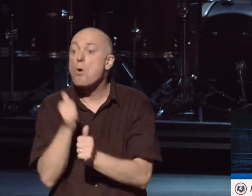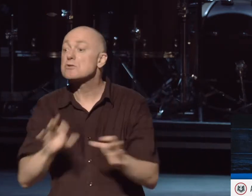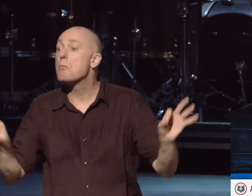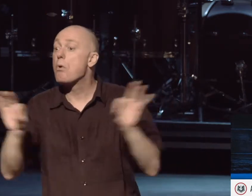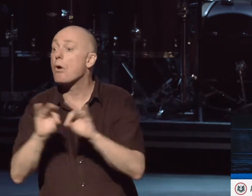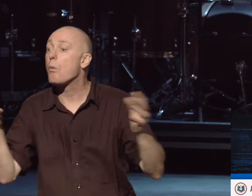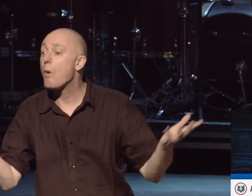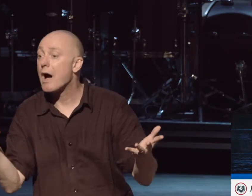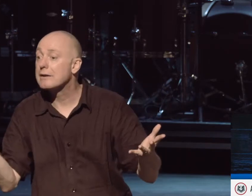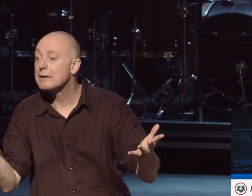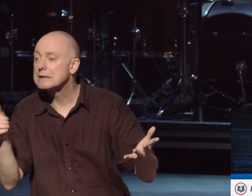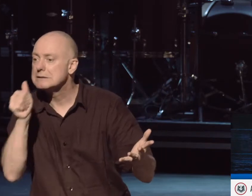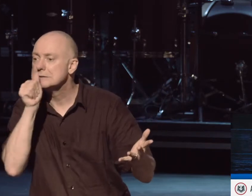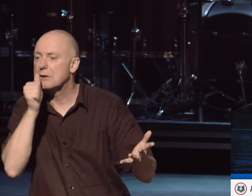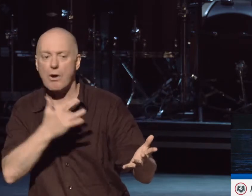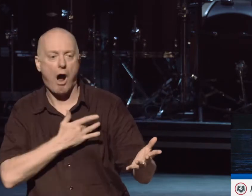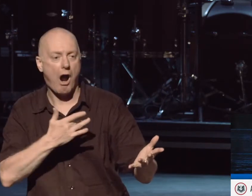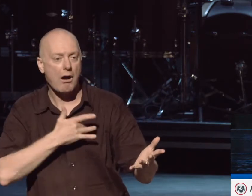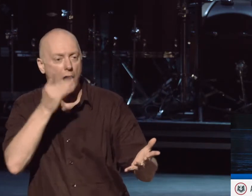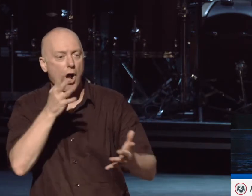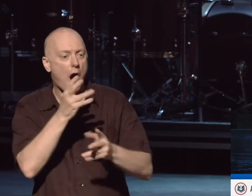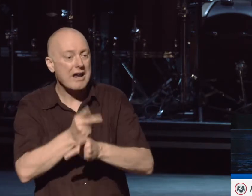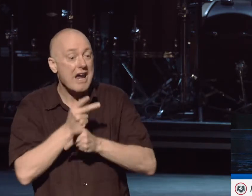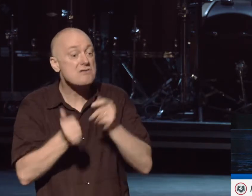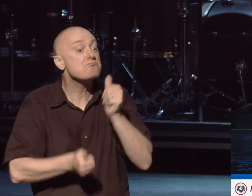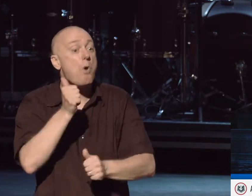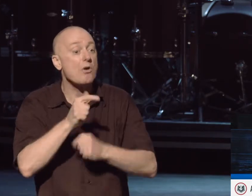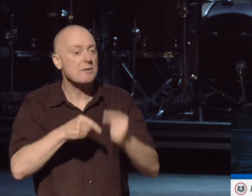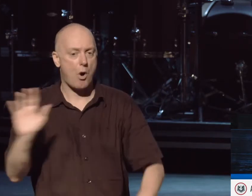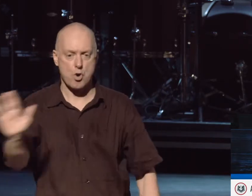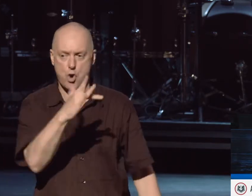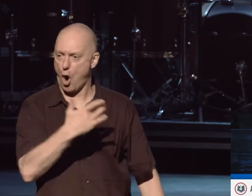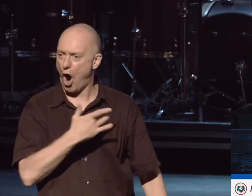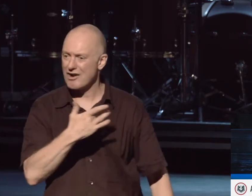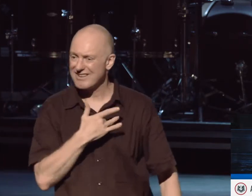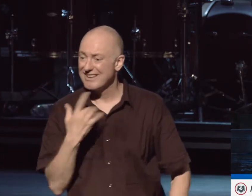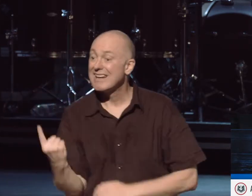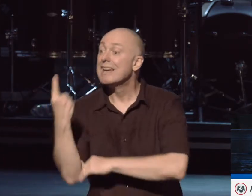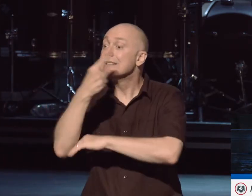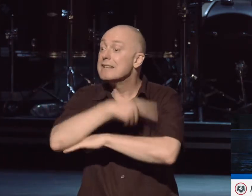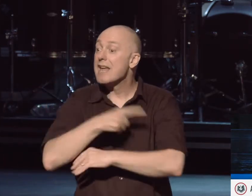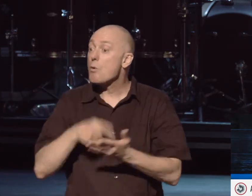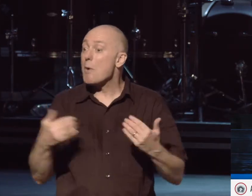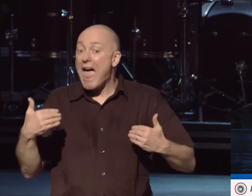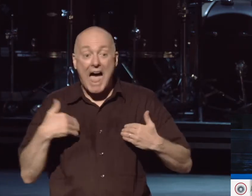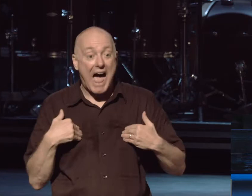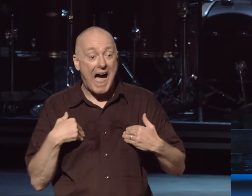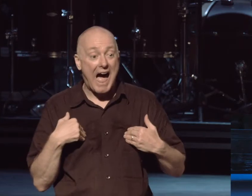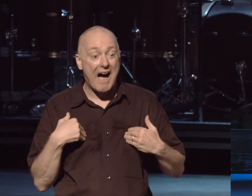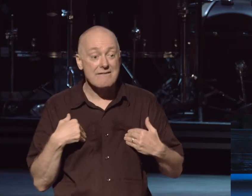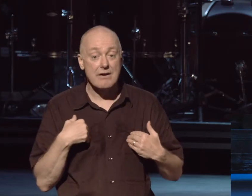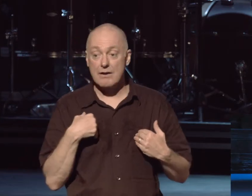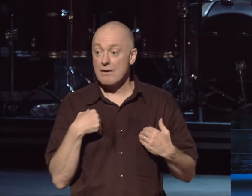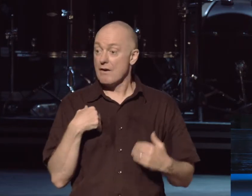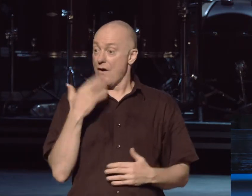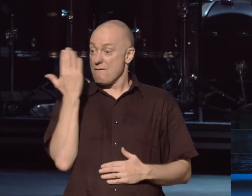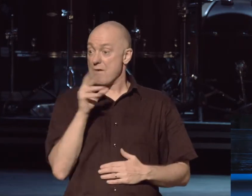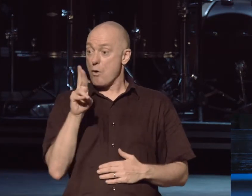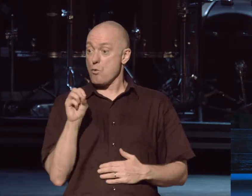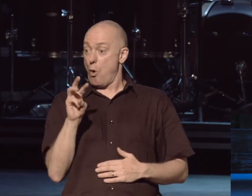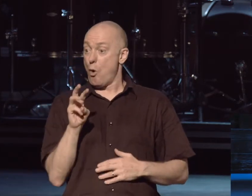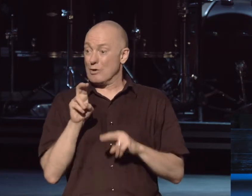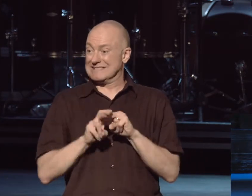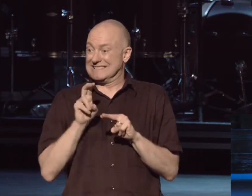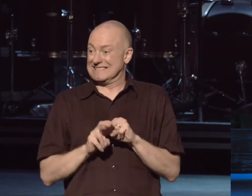most about? The secret heart. God cares most about the heart. Today, what we have here is a front row seat as